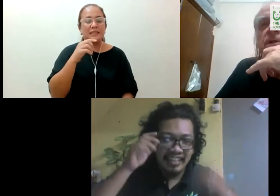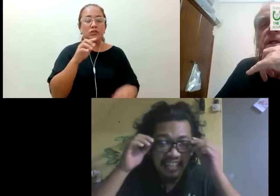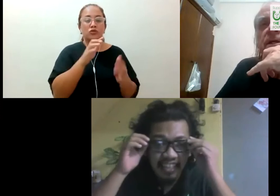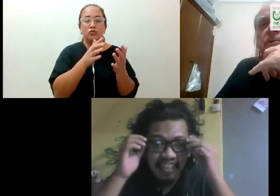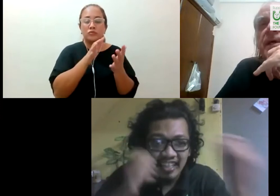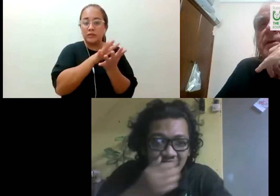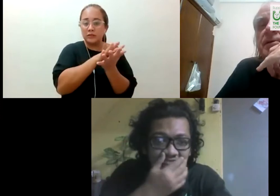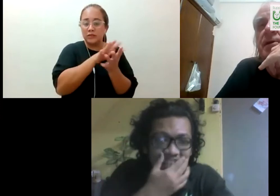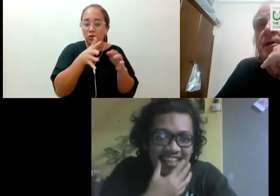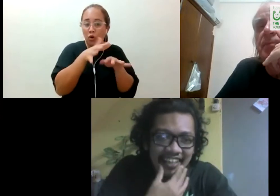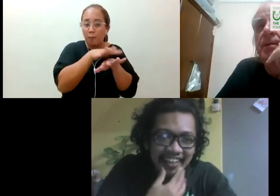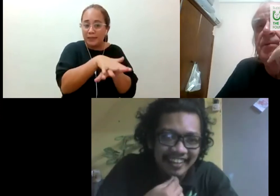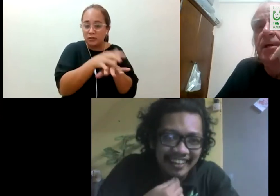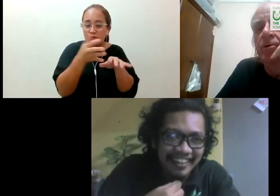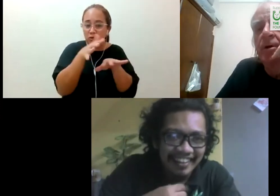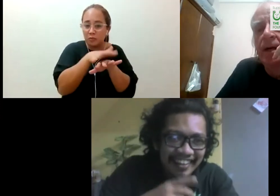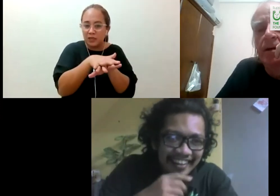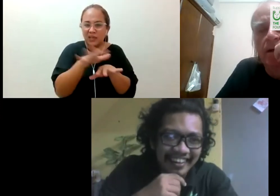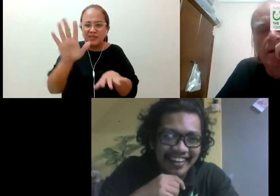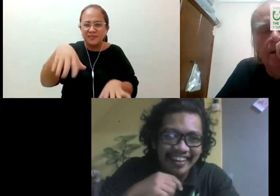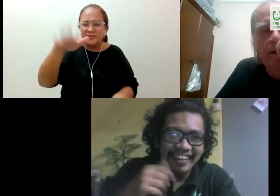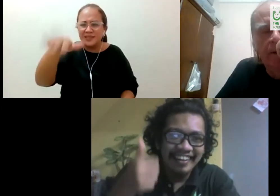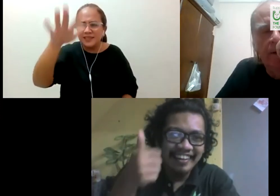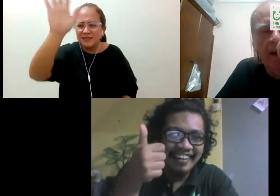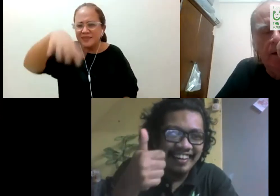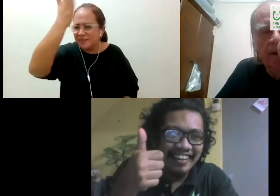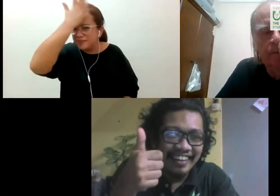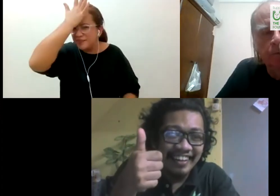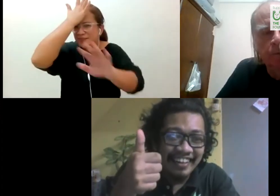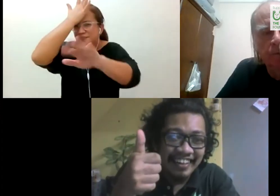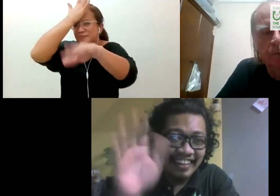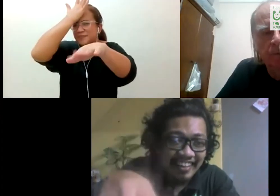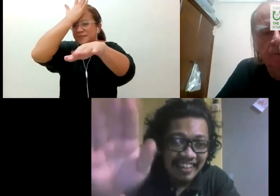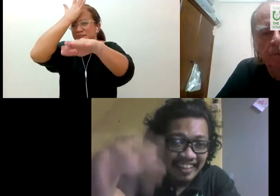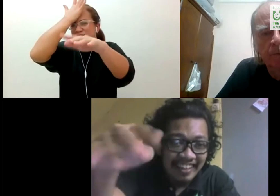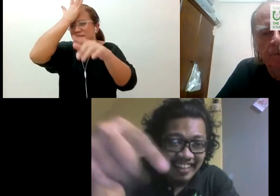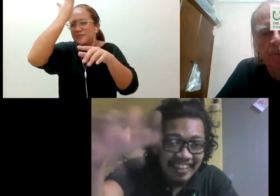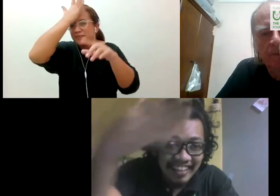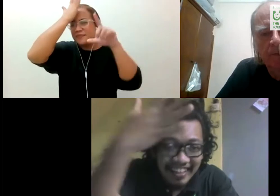combinations would tend to be in this. Peeps, can you come back? Can you come back on?